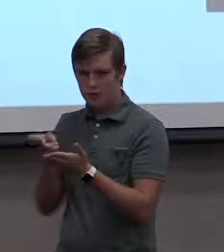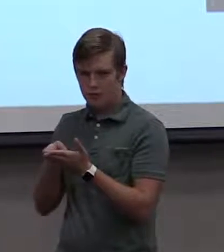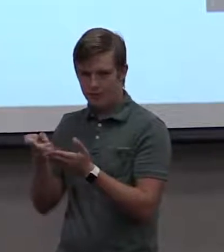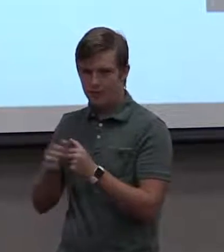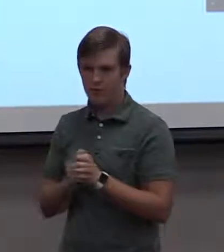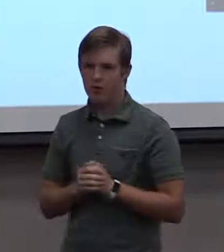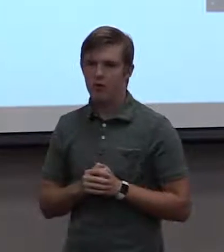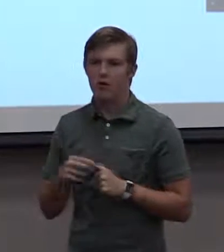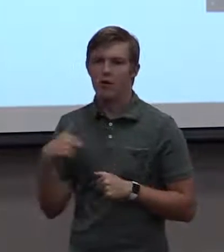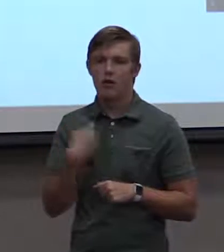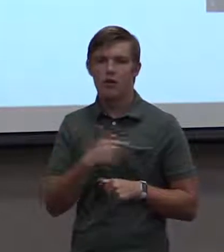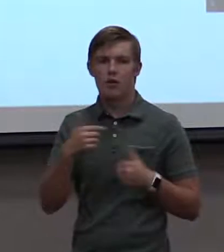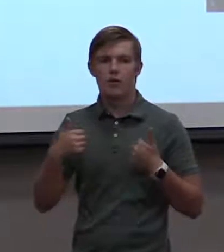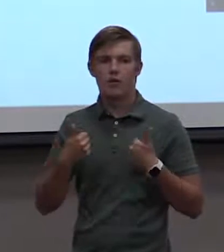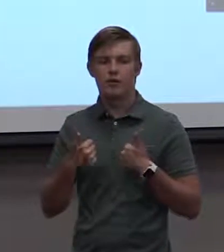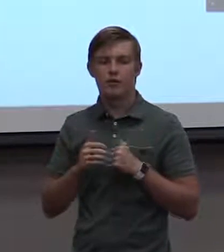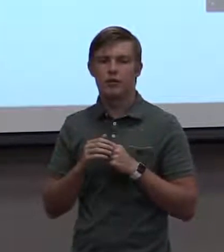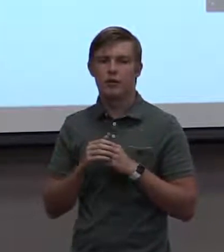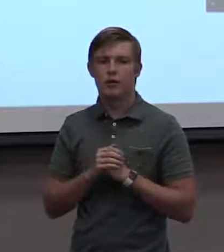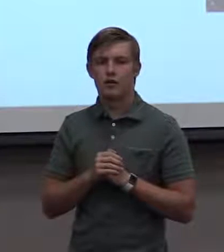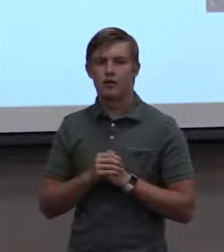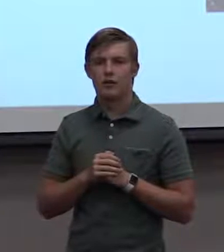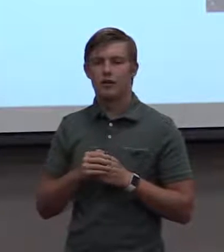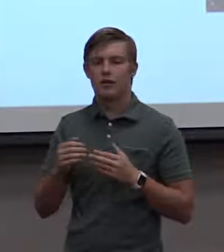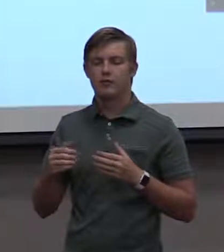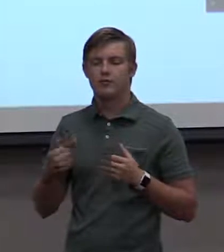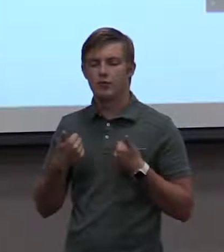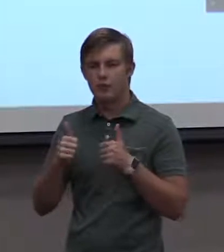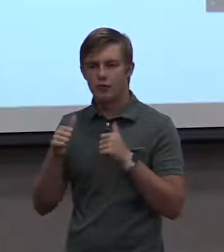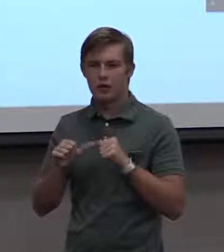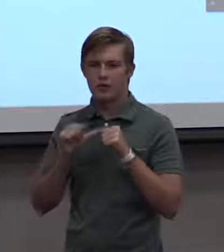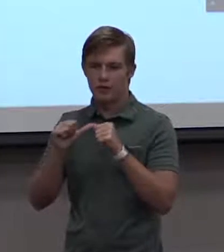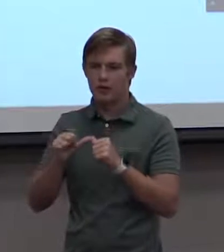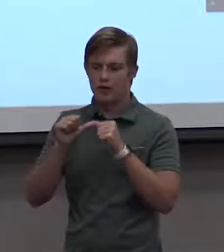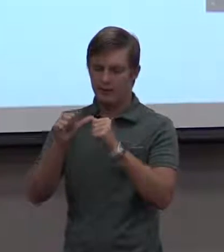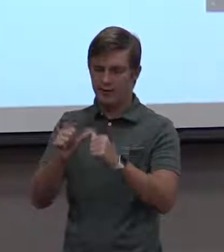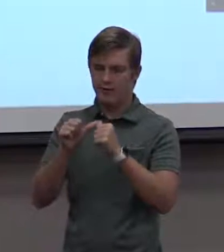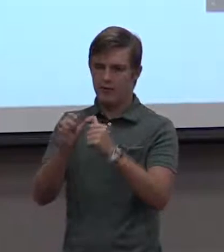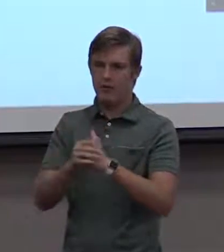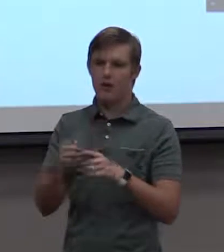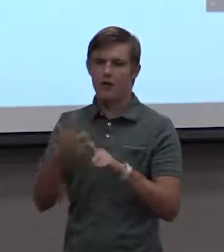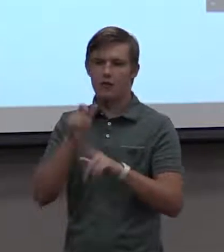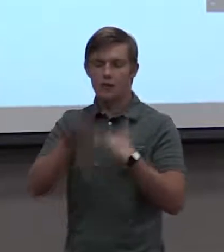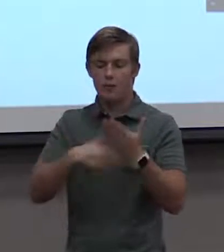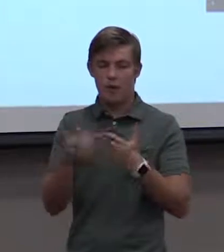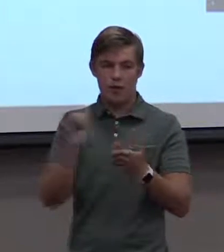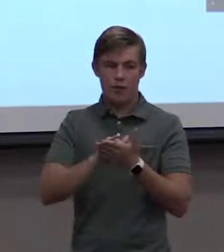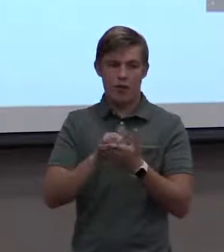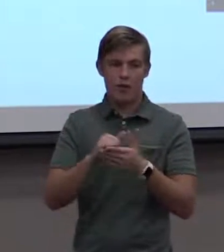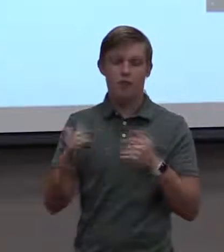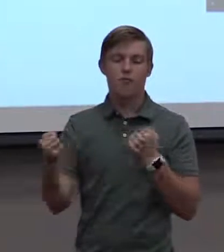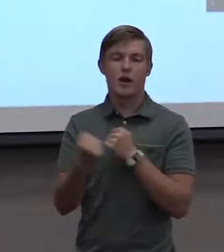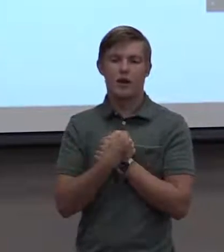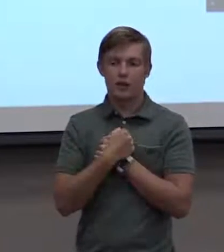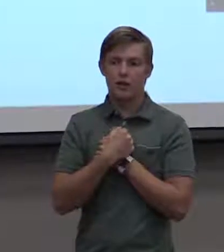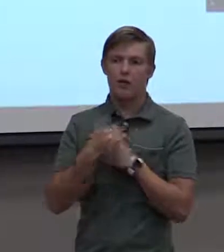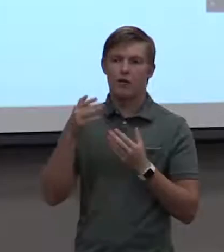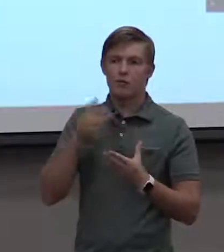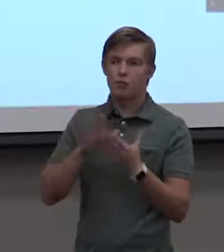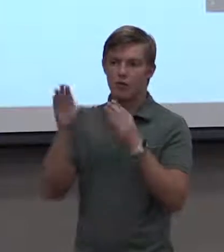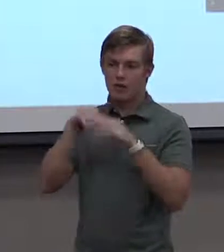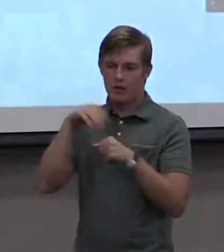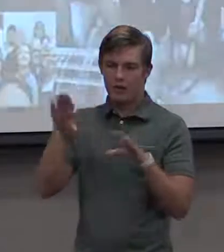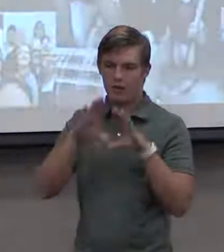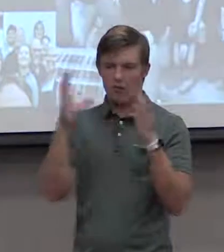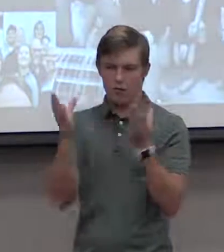known, and we have not arrived yet. And from all that, that's becoming a loving presence in the community, and we're